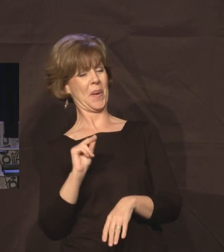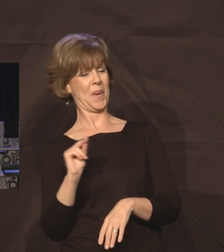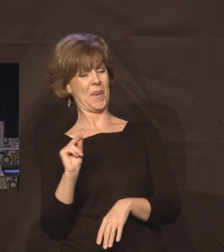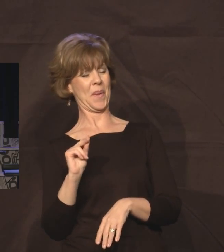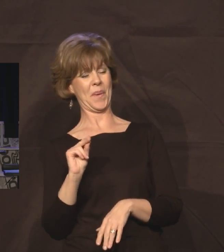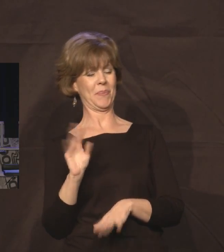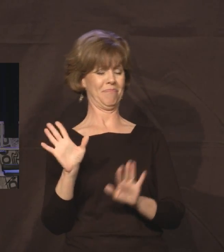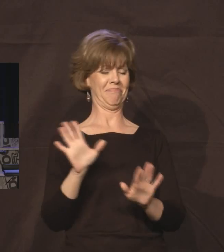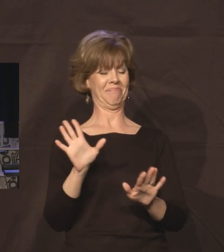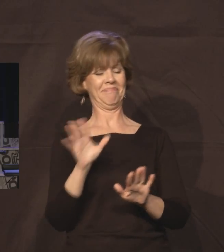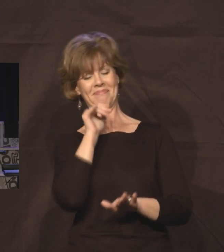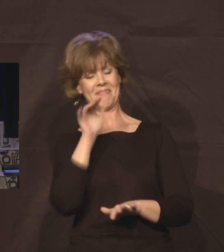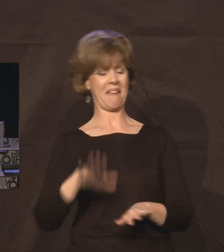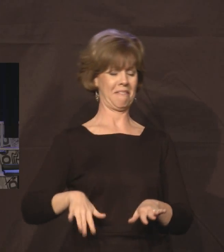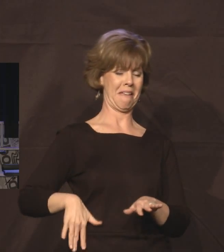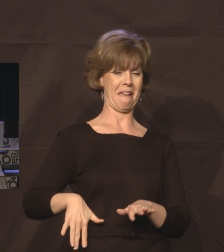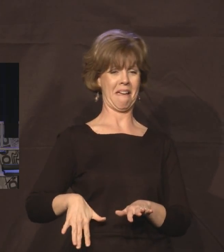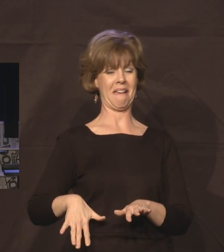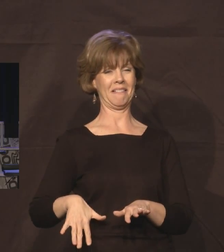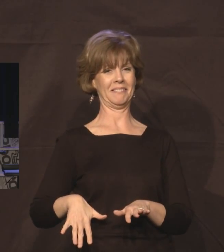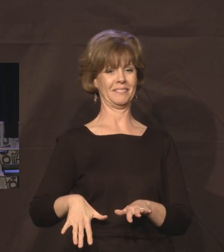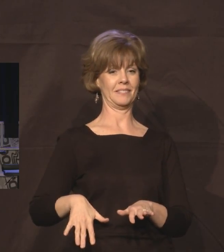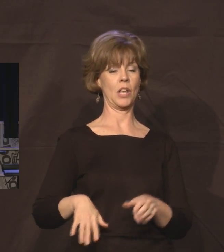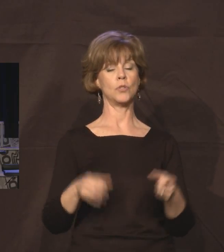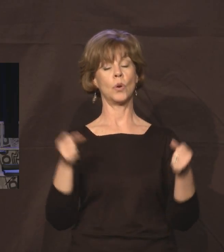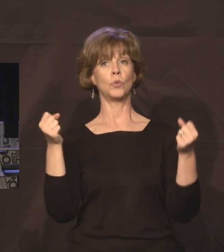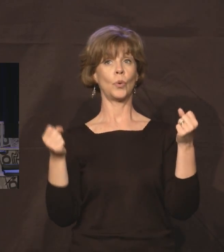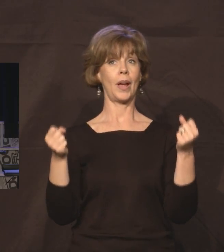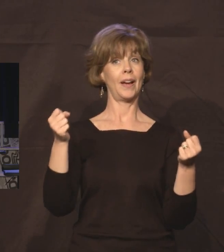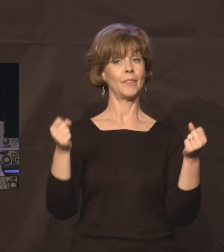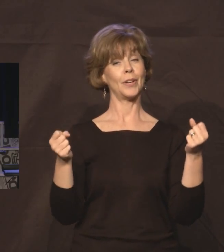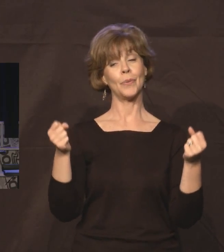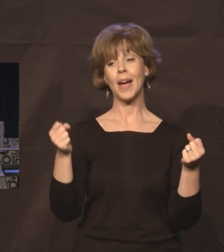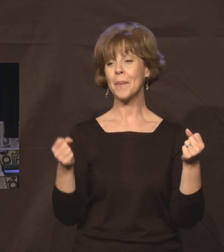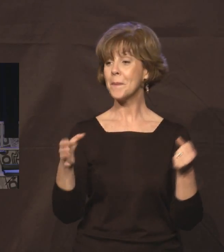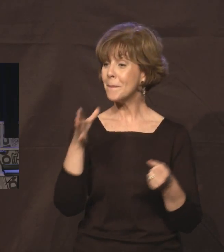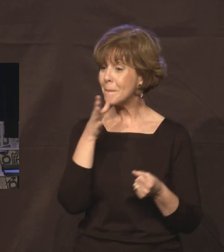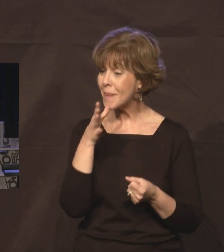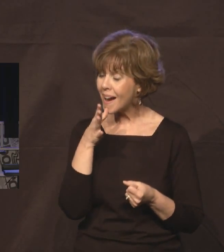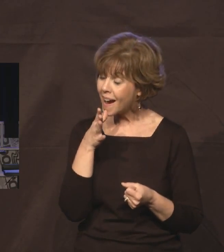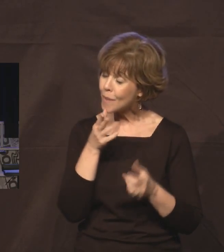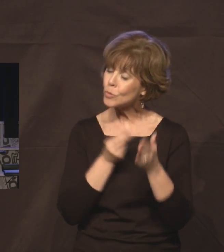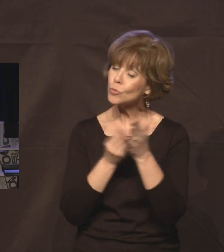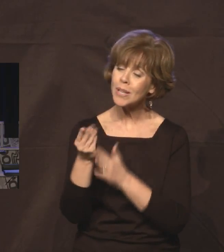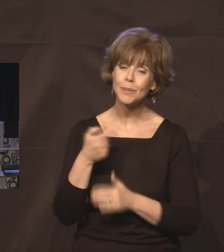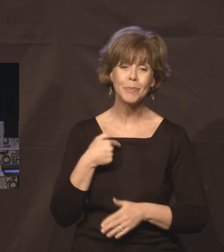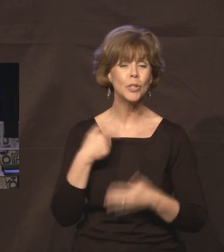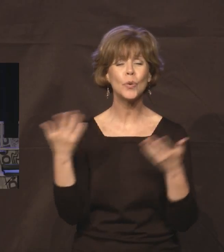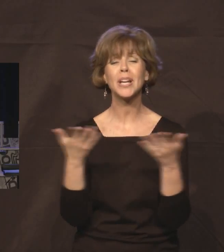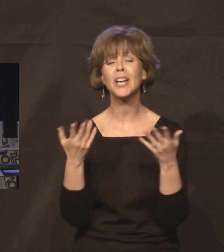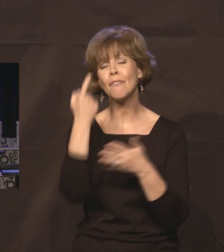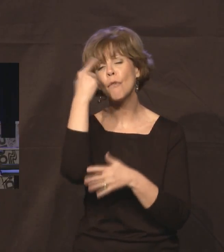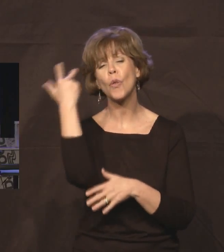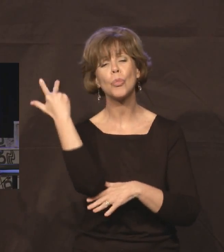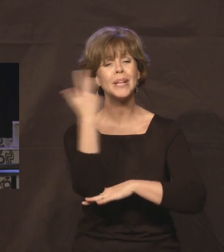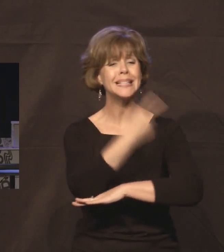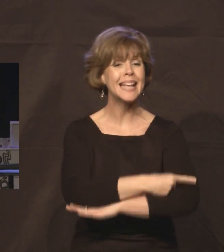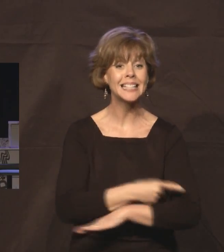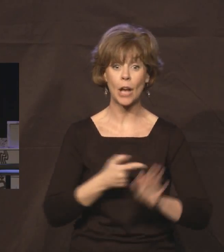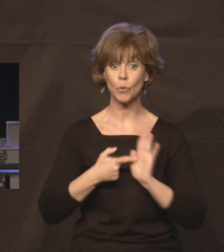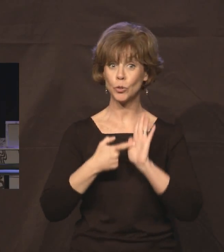no, not yet. And I drove around a little longer. I was like, mom, I'm telling you, like, just trust me. You're here for 3 days with me. I'll show you how to use